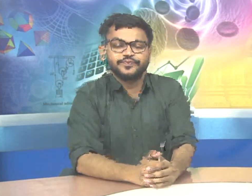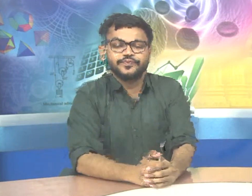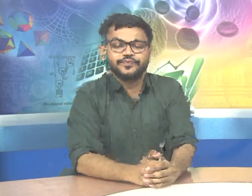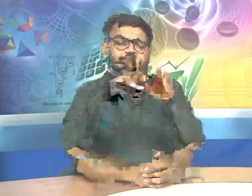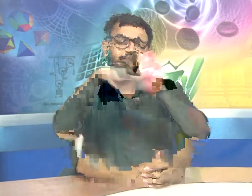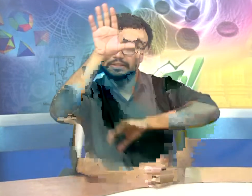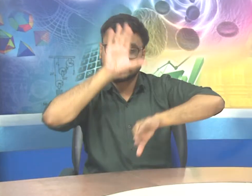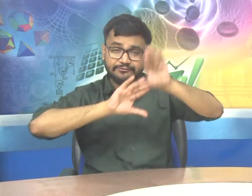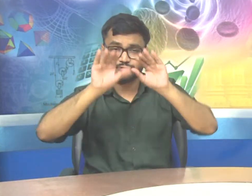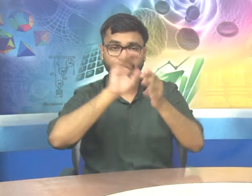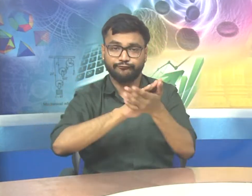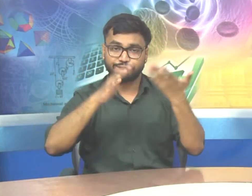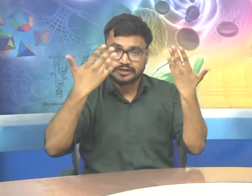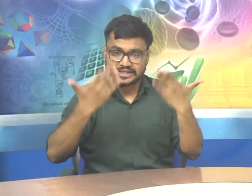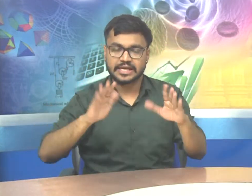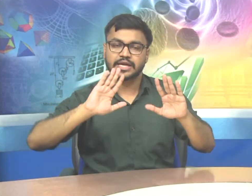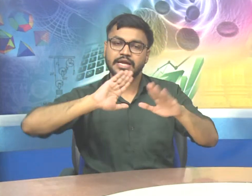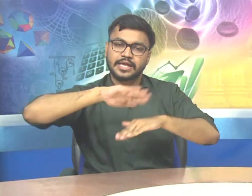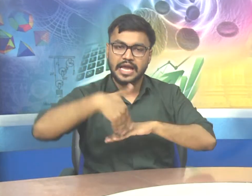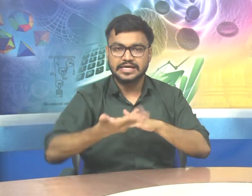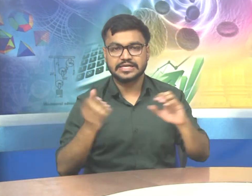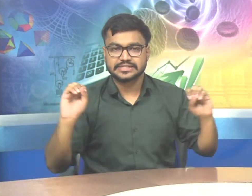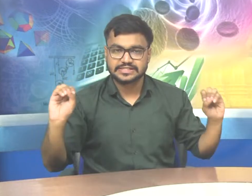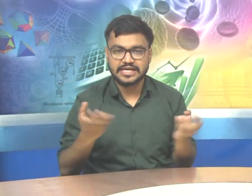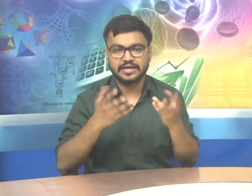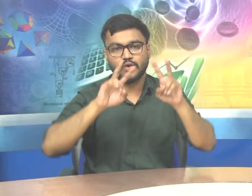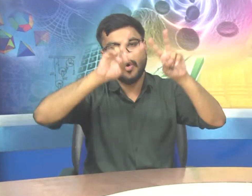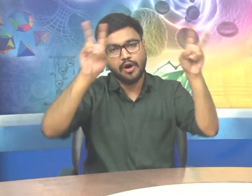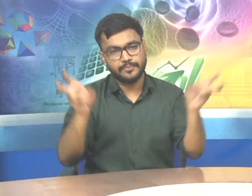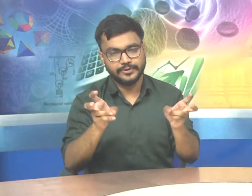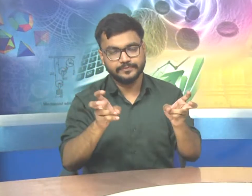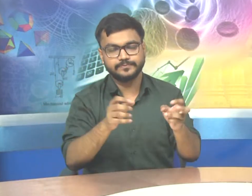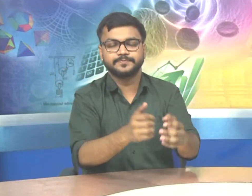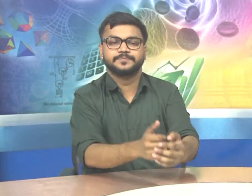Now, so we can understand the whole part.